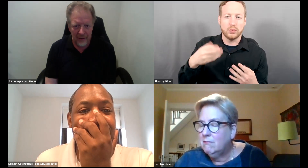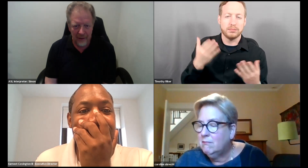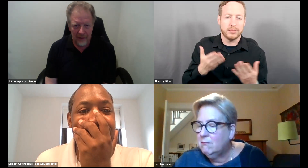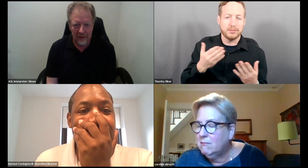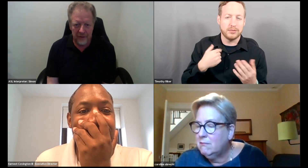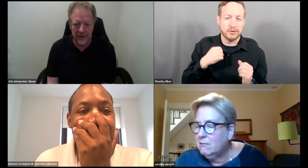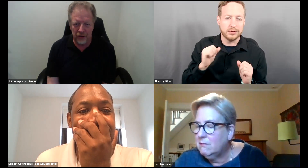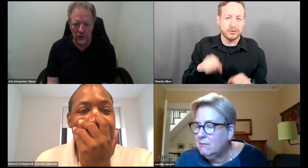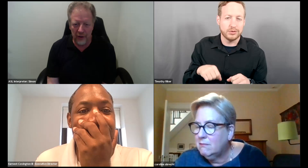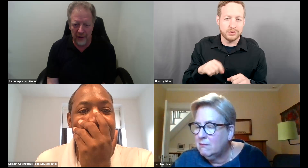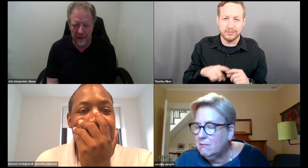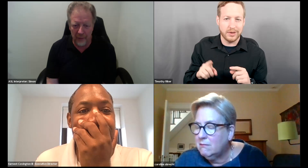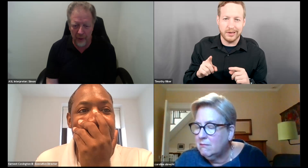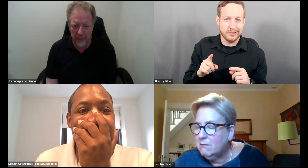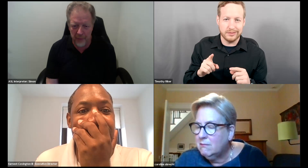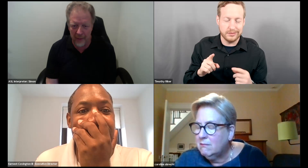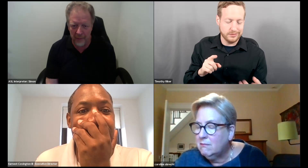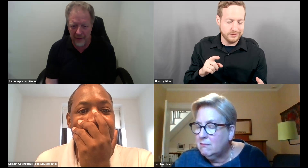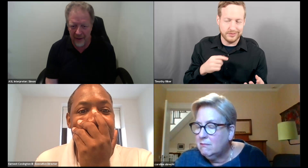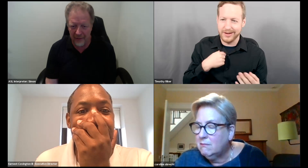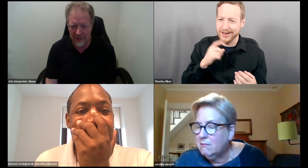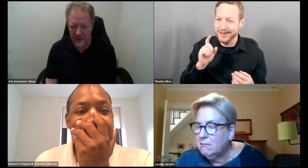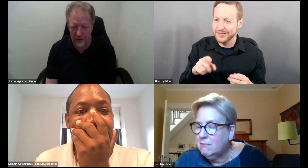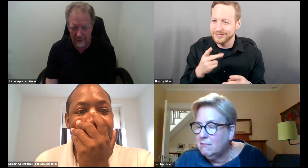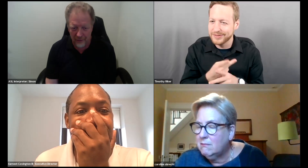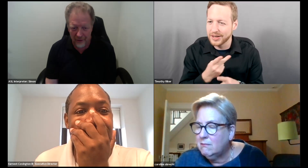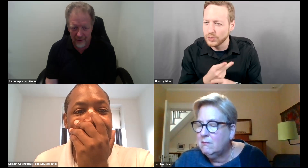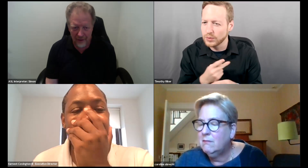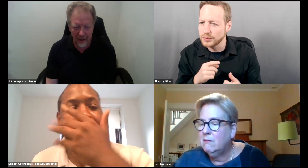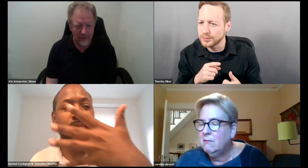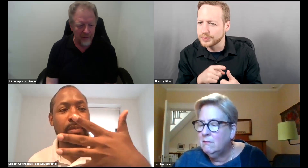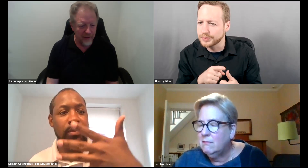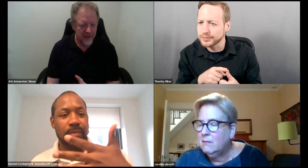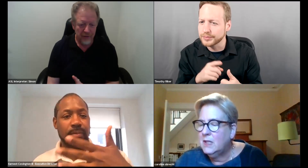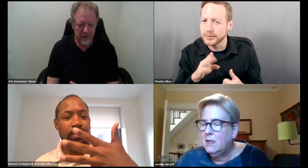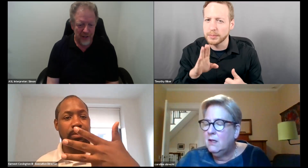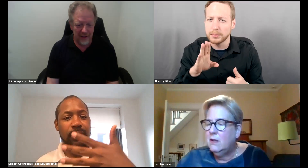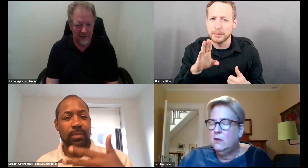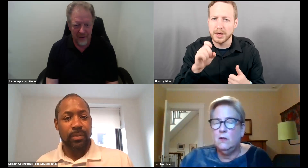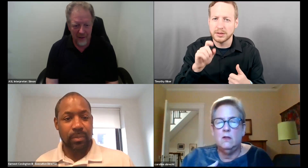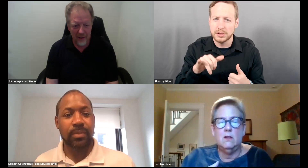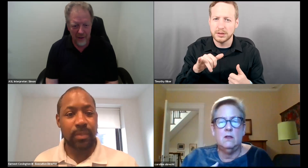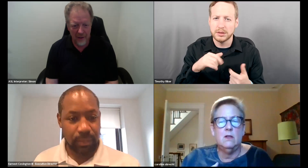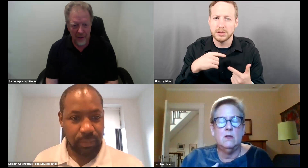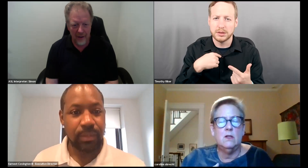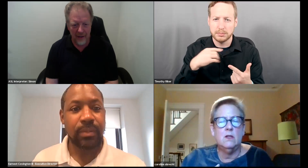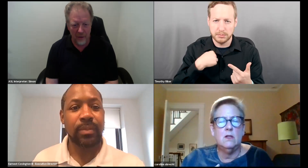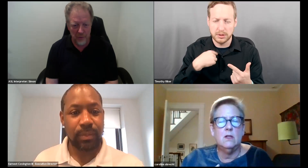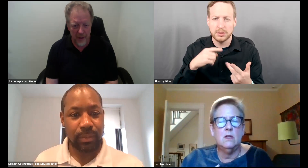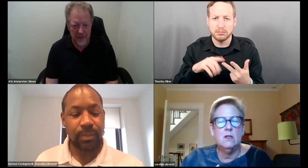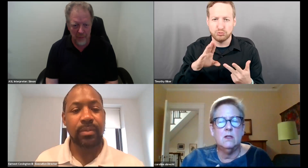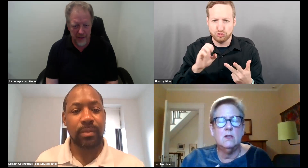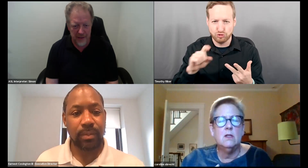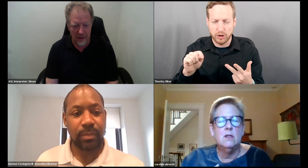Kimmy. She joined and then perhaps maybe, but then she couldn't. I have to figure this out for a second. And then